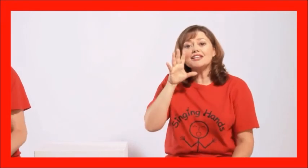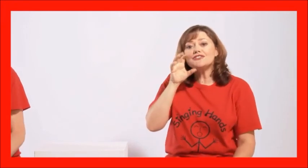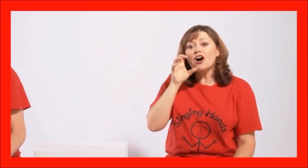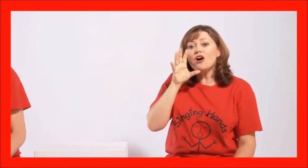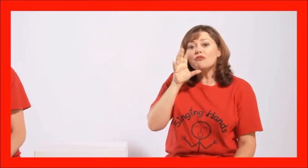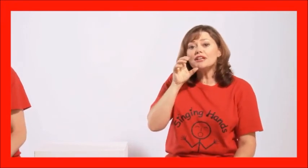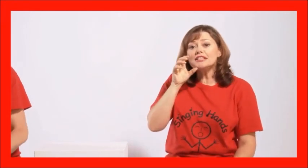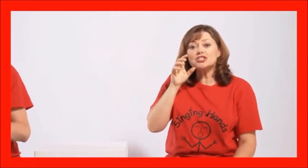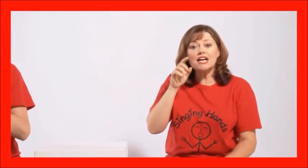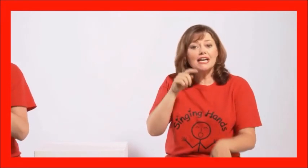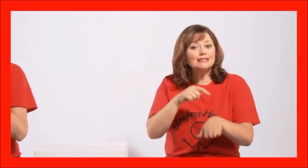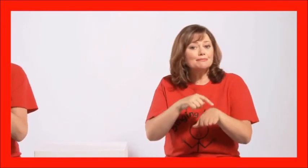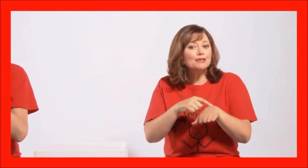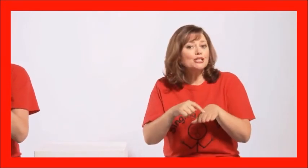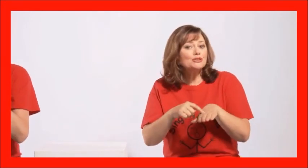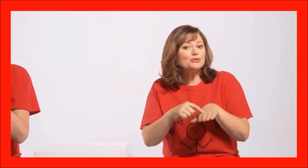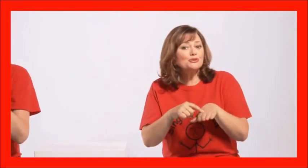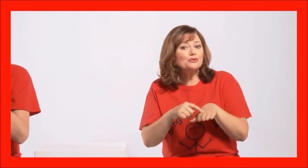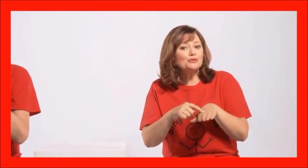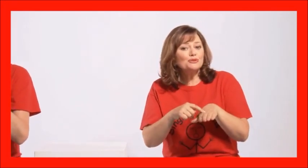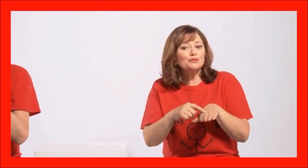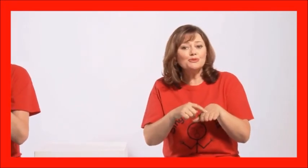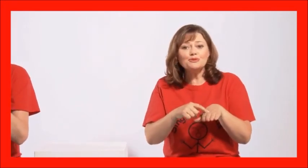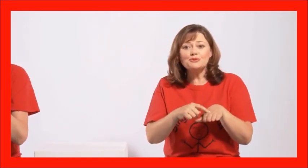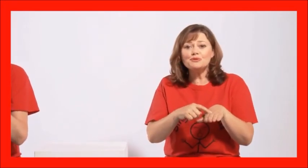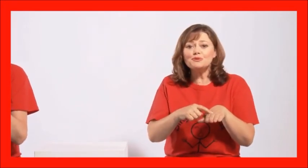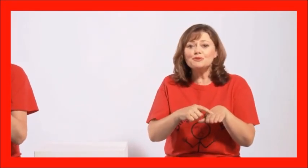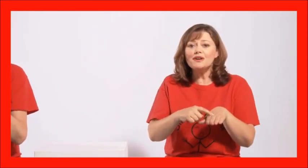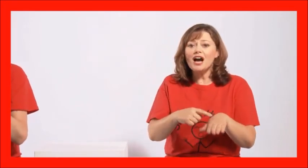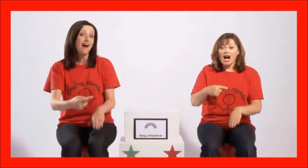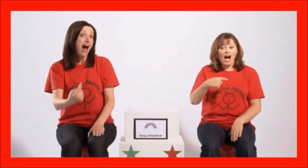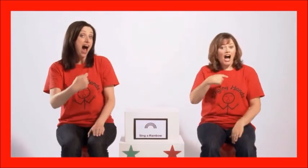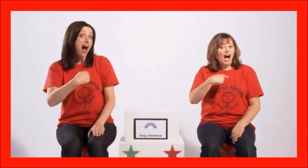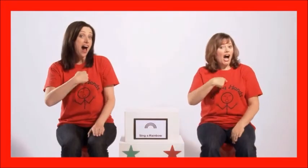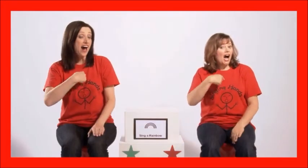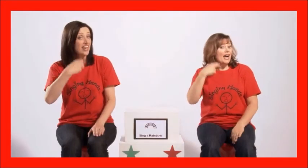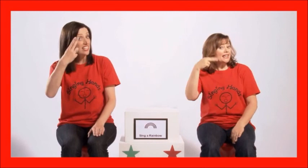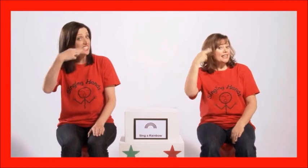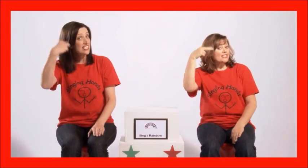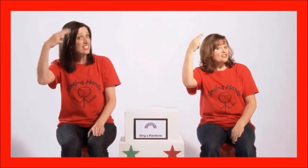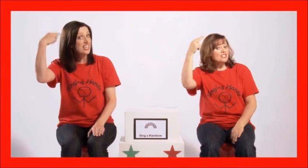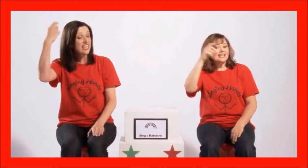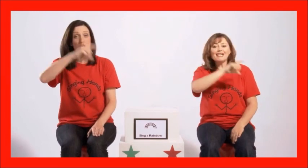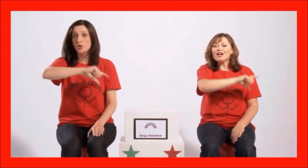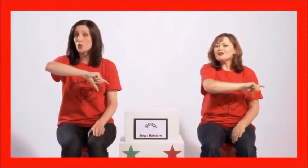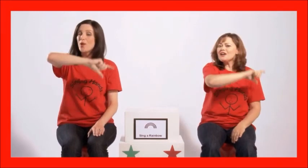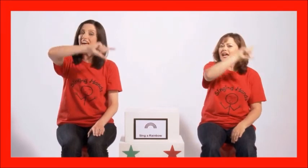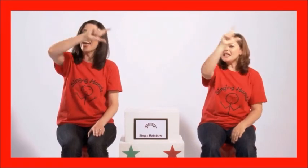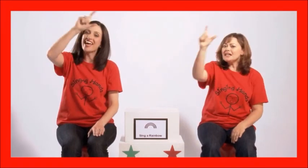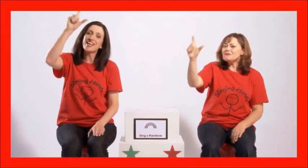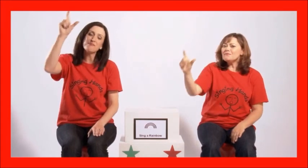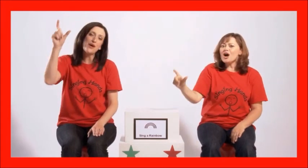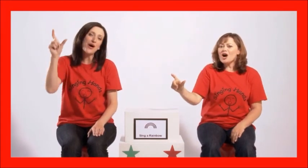orange and blue I can sing a rainbow,